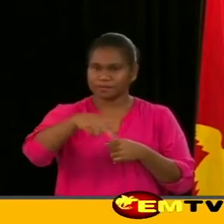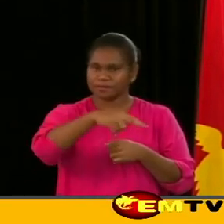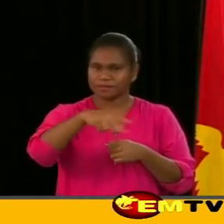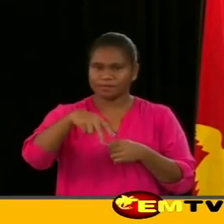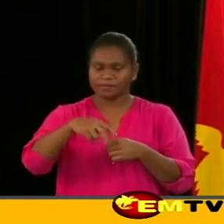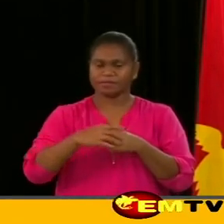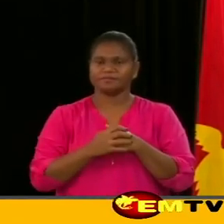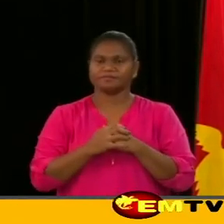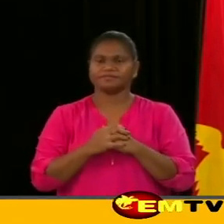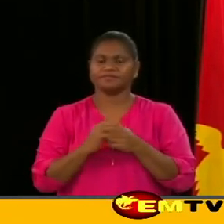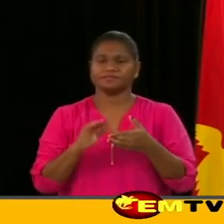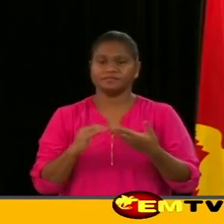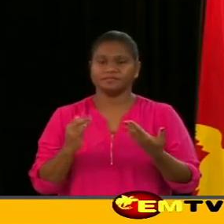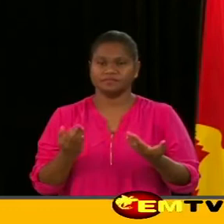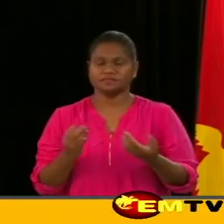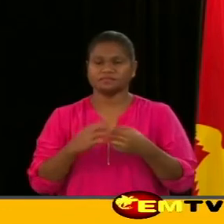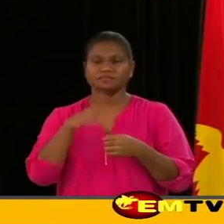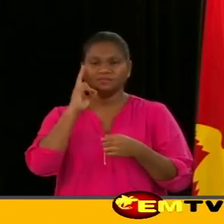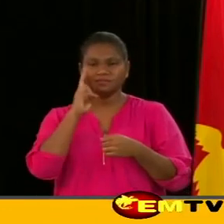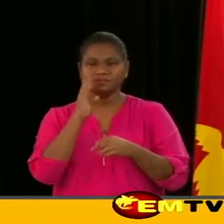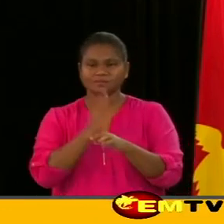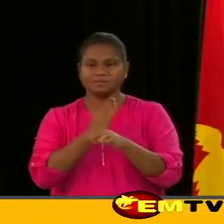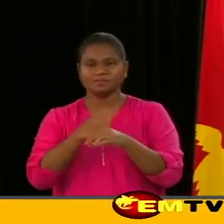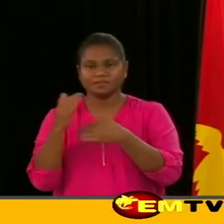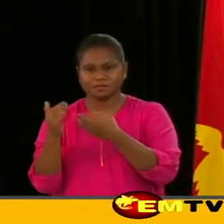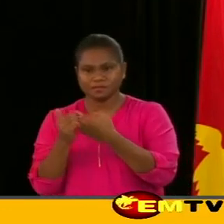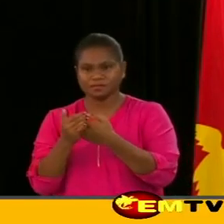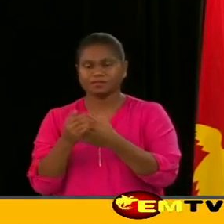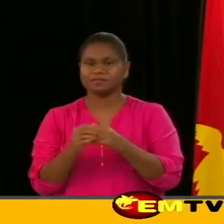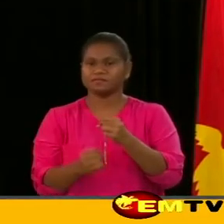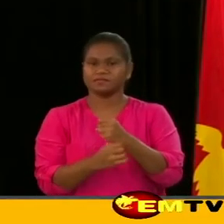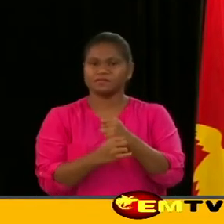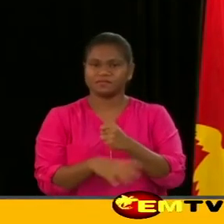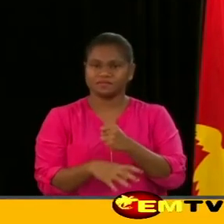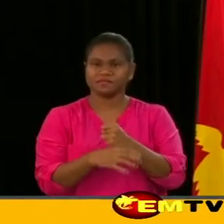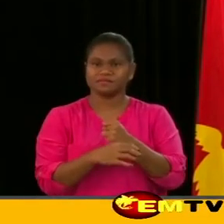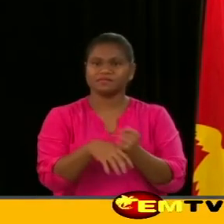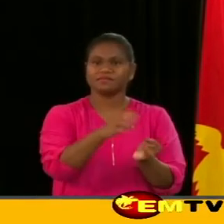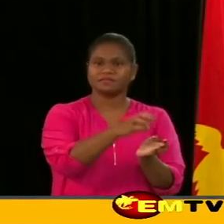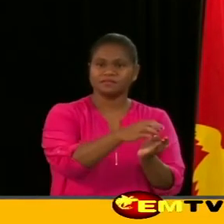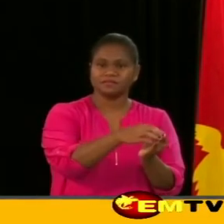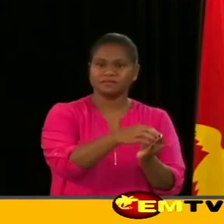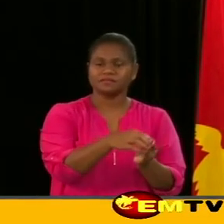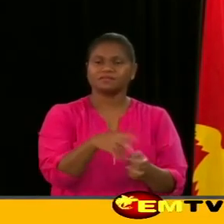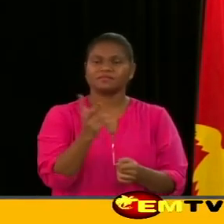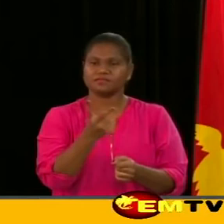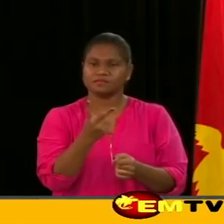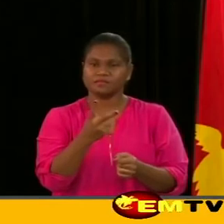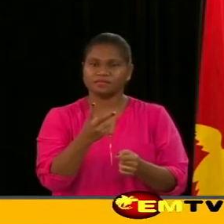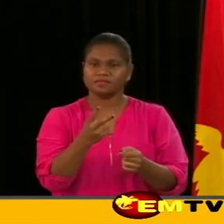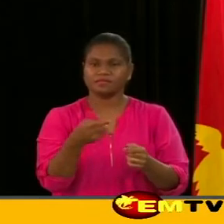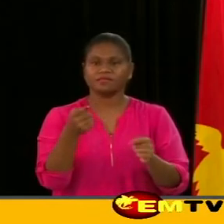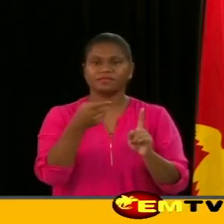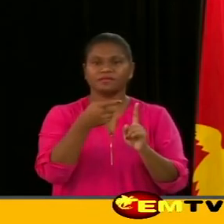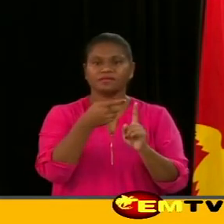So we're closely working with both the governors of East Sepik and West Sepik to ensure that, you know, those